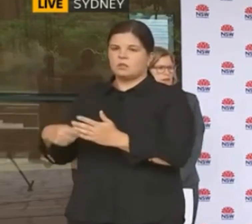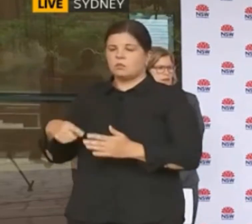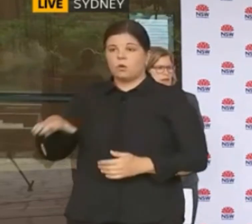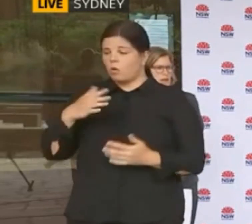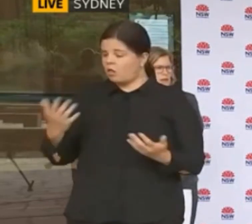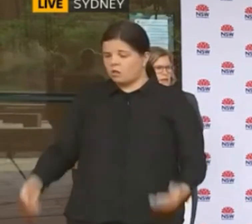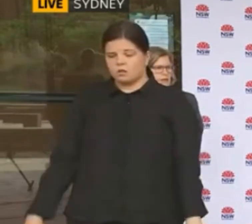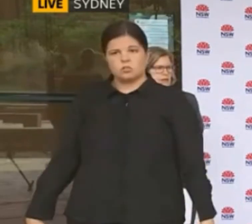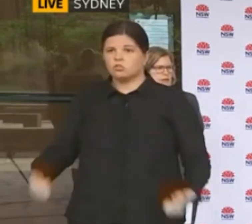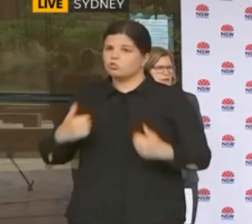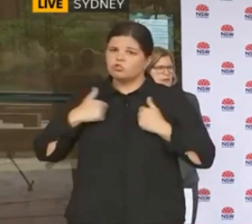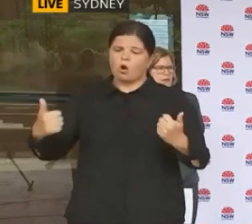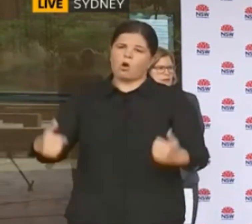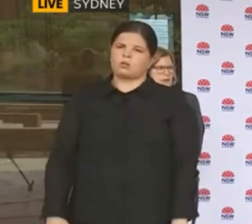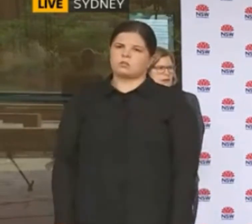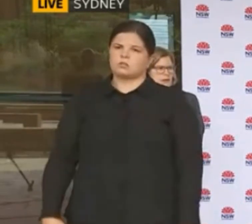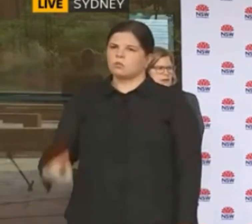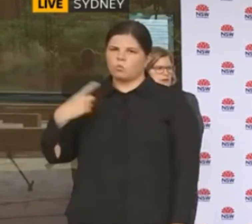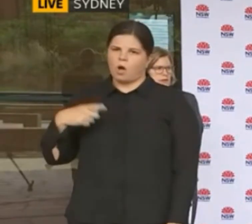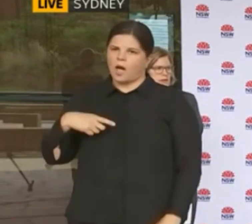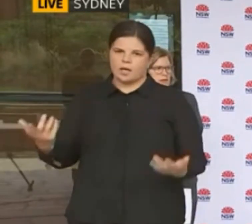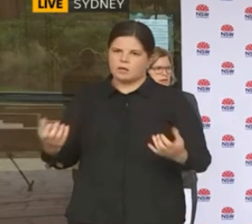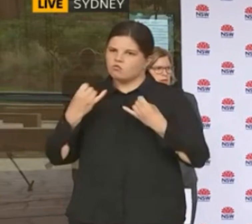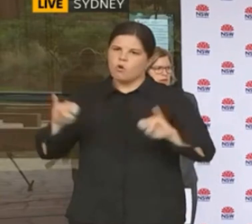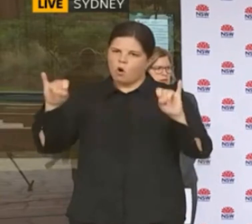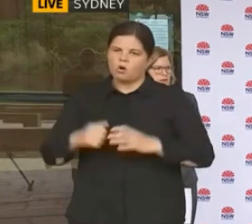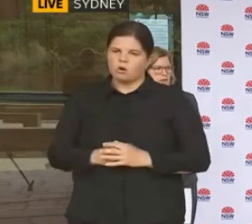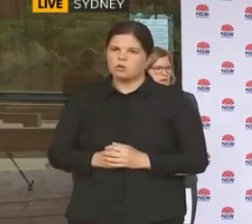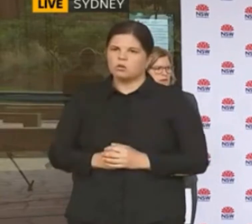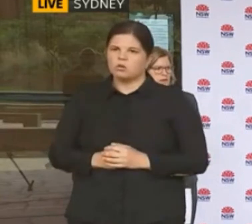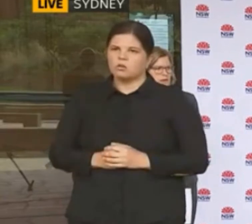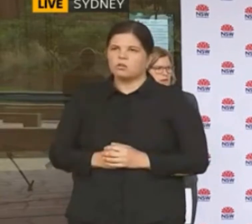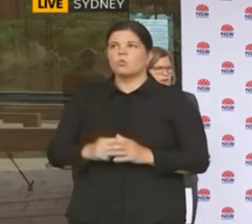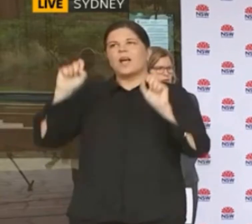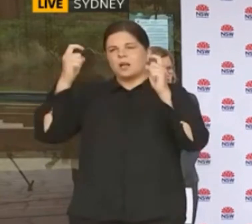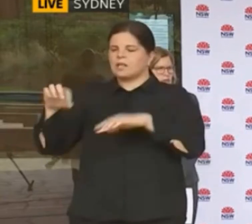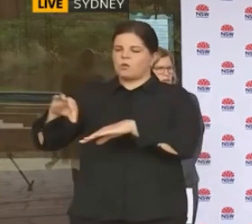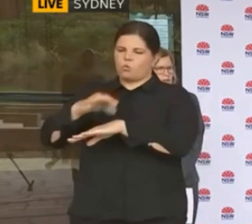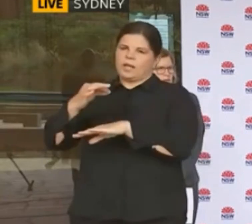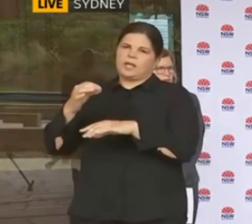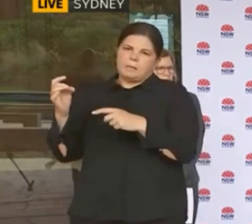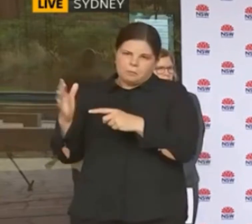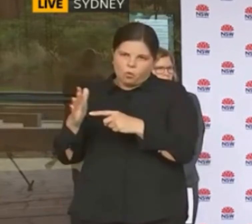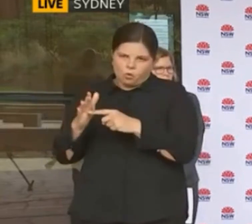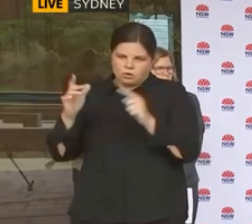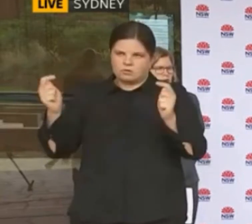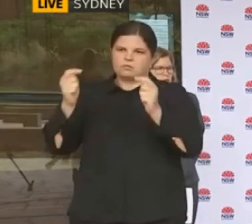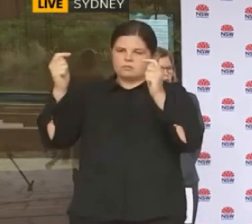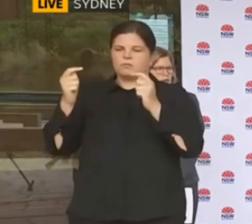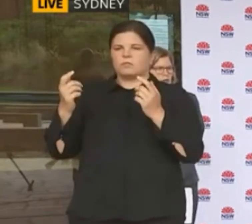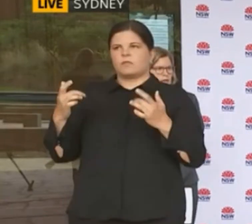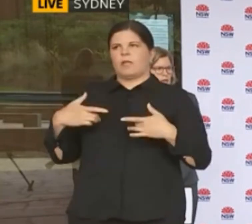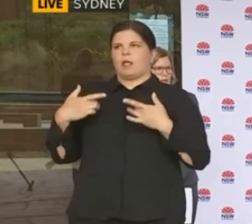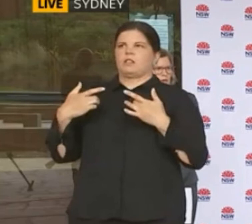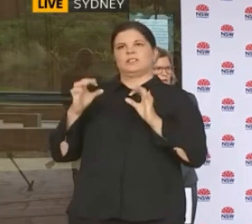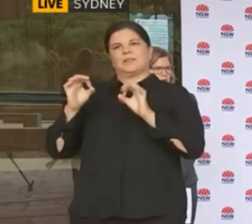shaking our heads absolutely aghast that occurred. We appreciate that those milestone events are very special times for people, but please